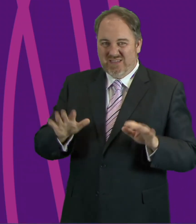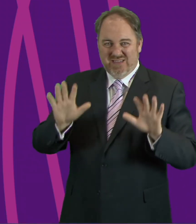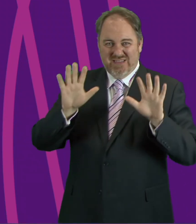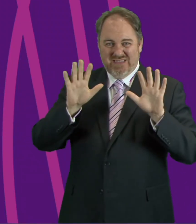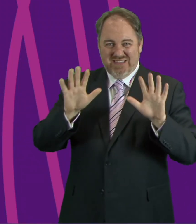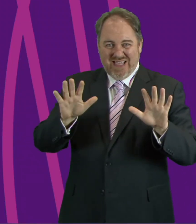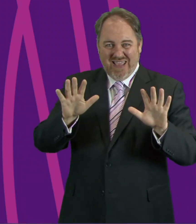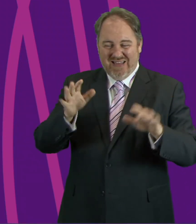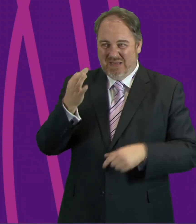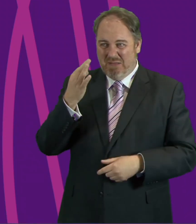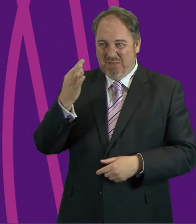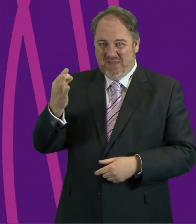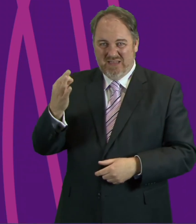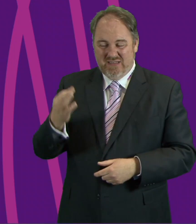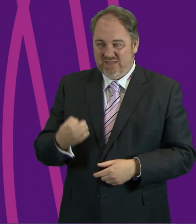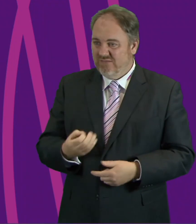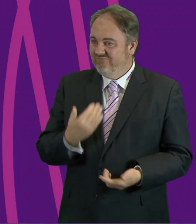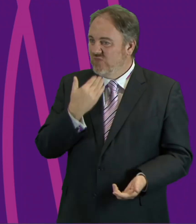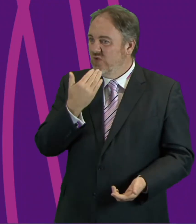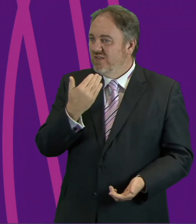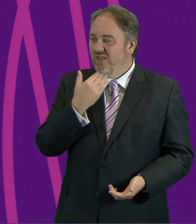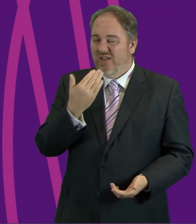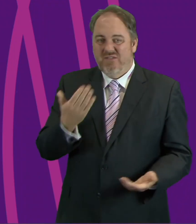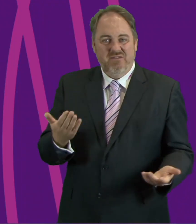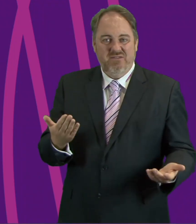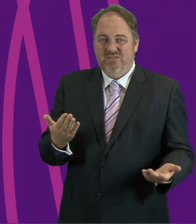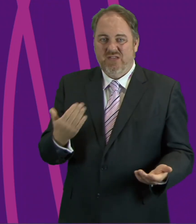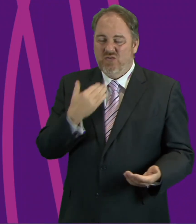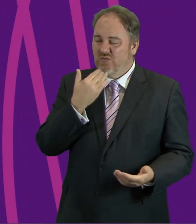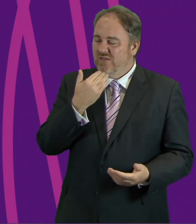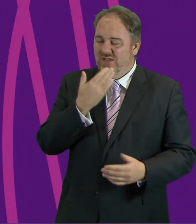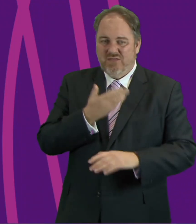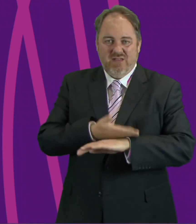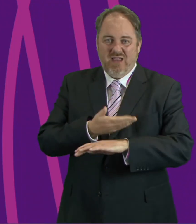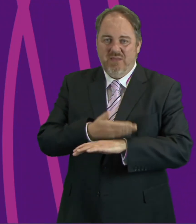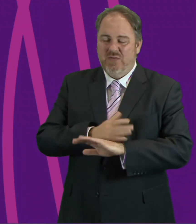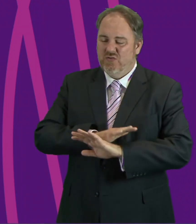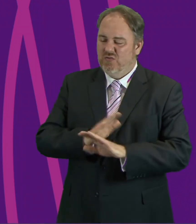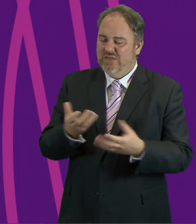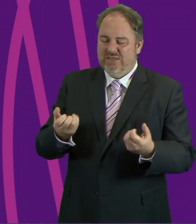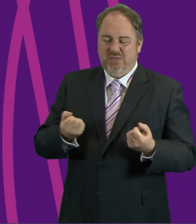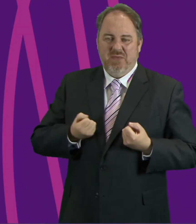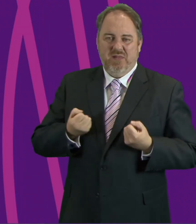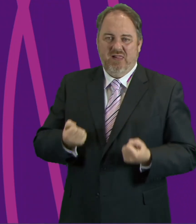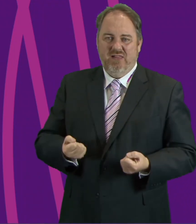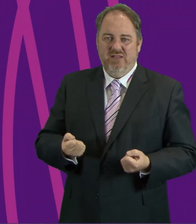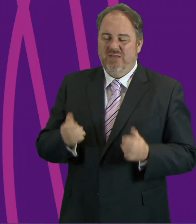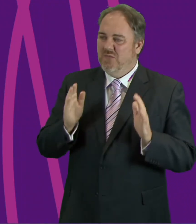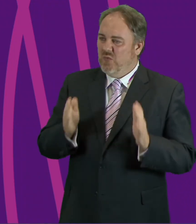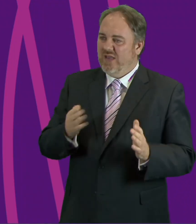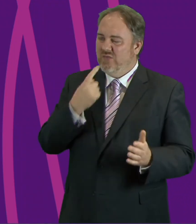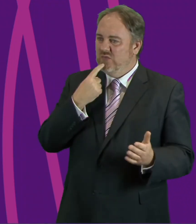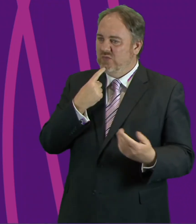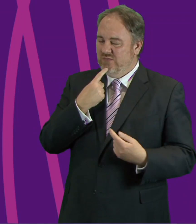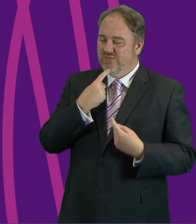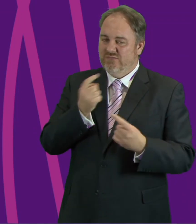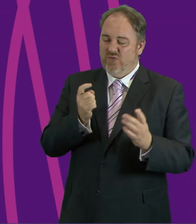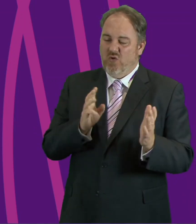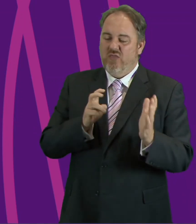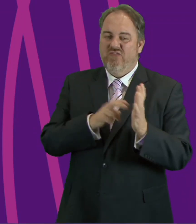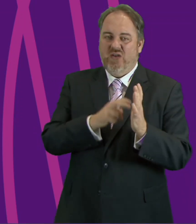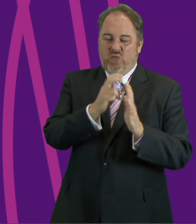on such a hugely important issue, I feel is completely unacceptable, and it just has to be on the record.